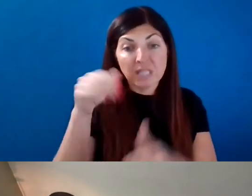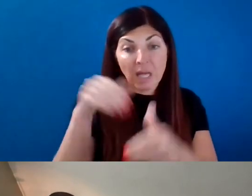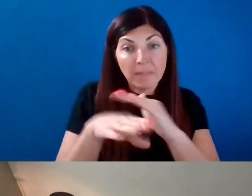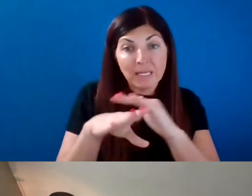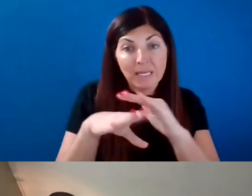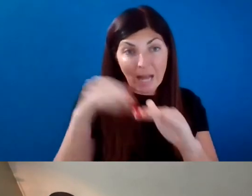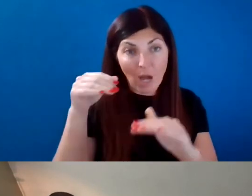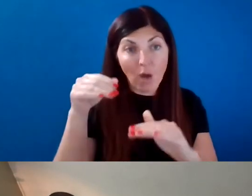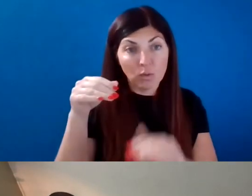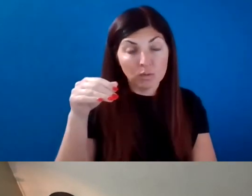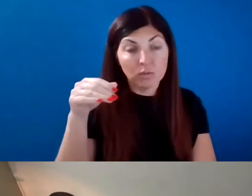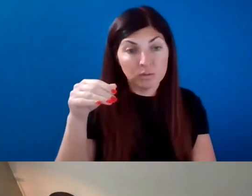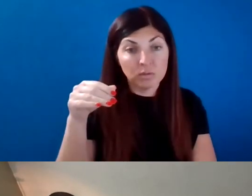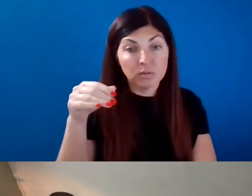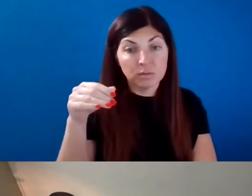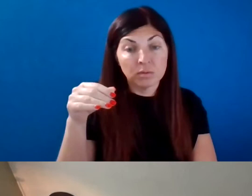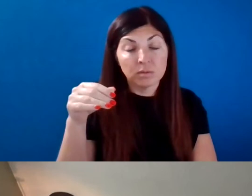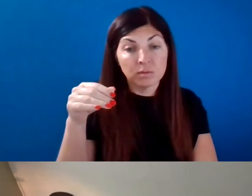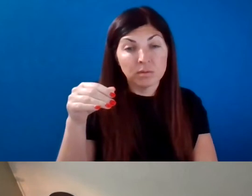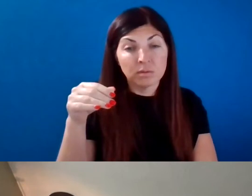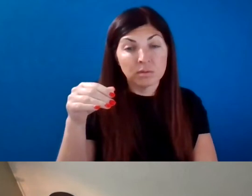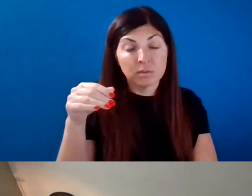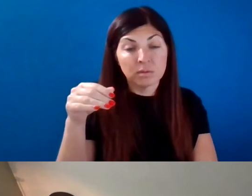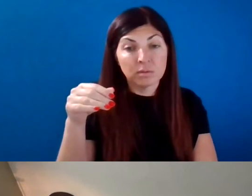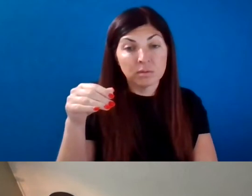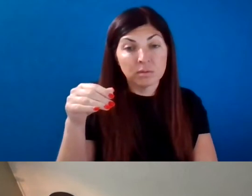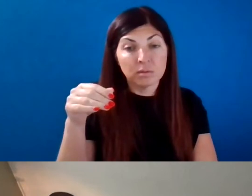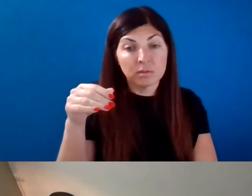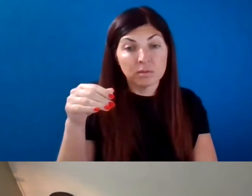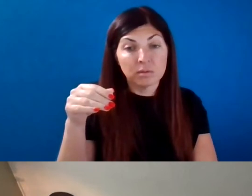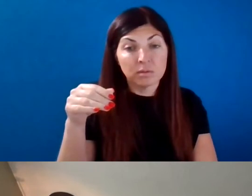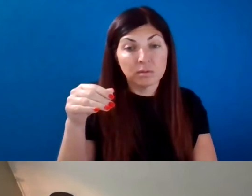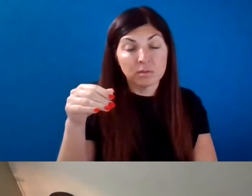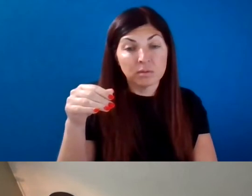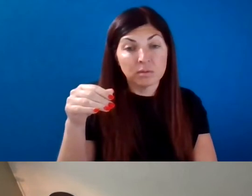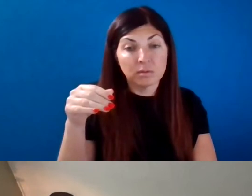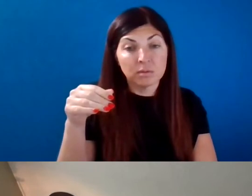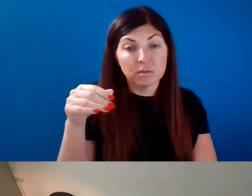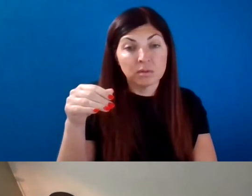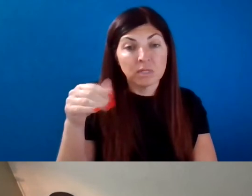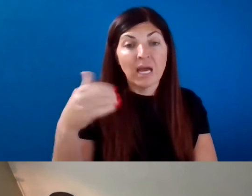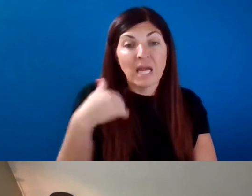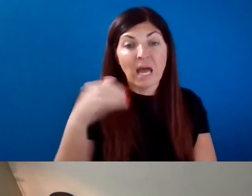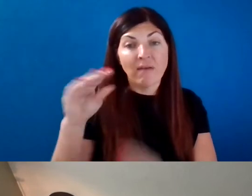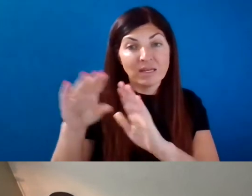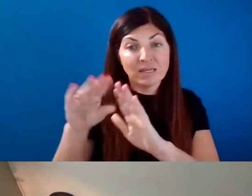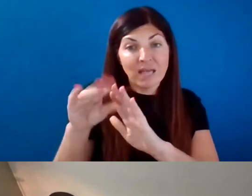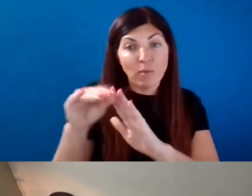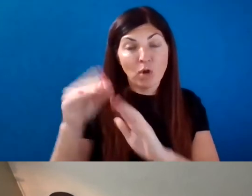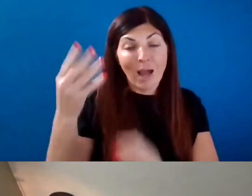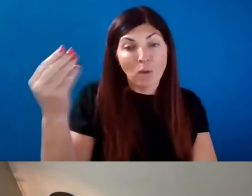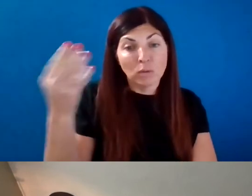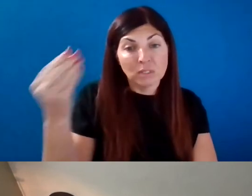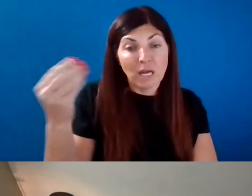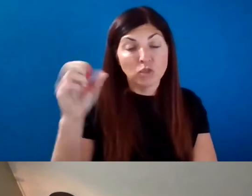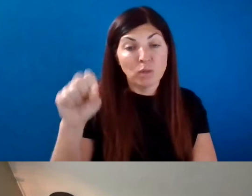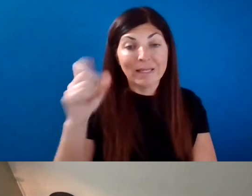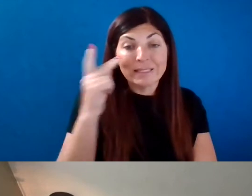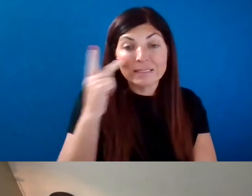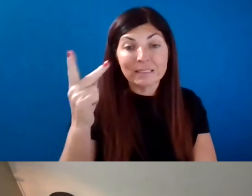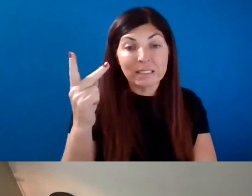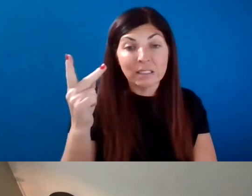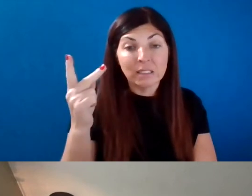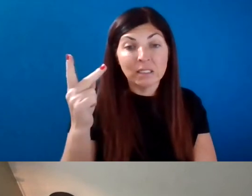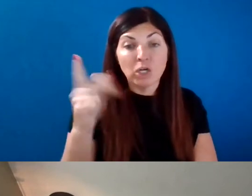out. And Mhm. I have a camera outside so they can see who